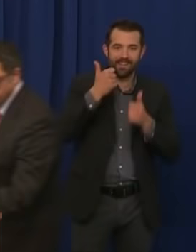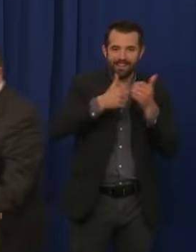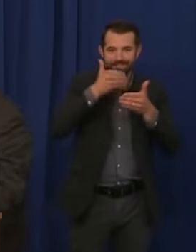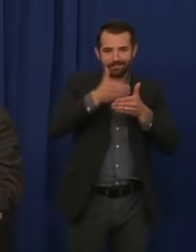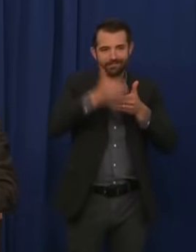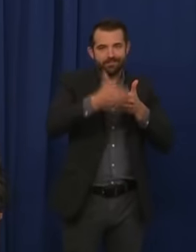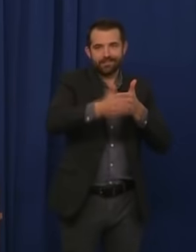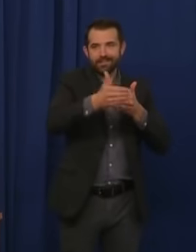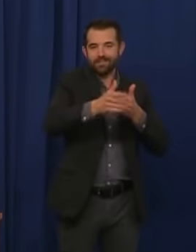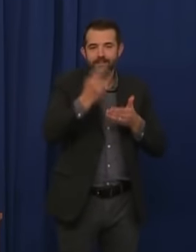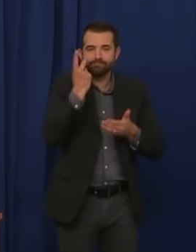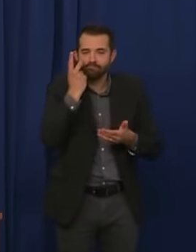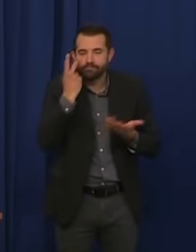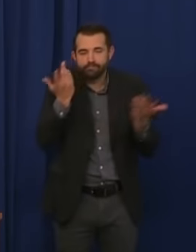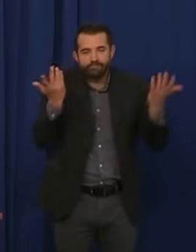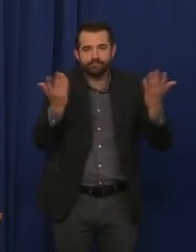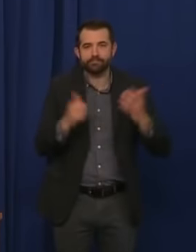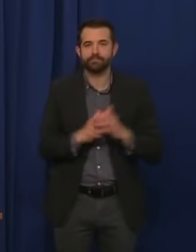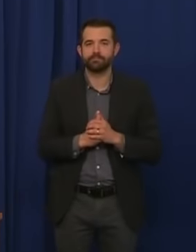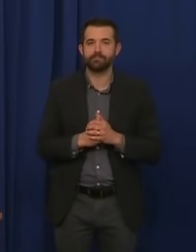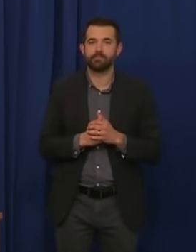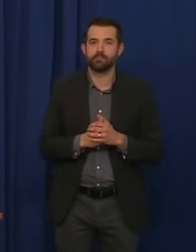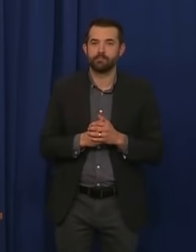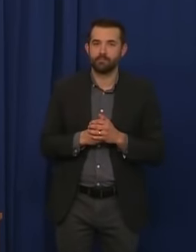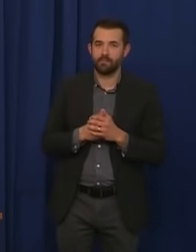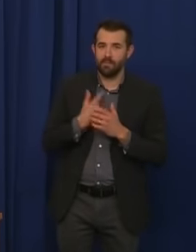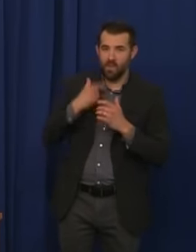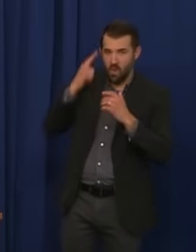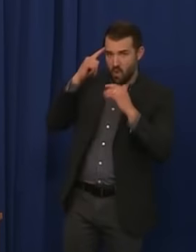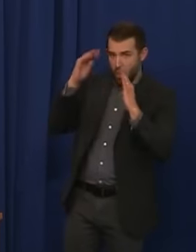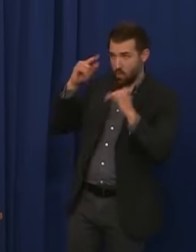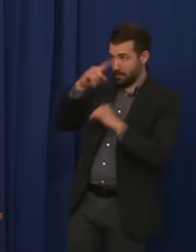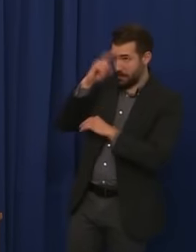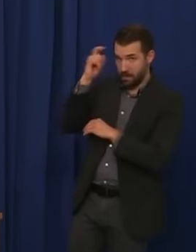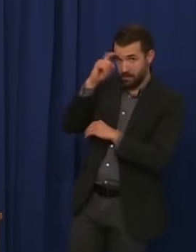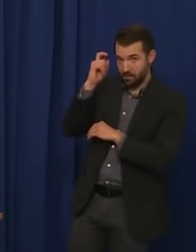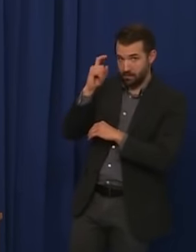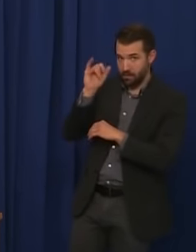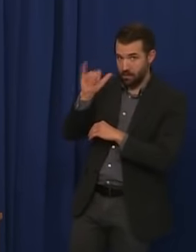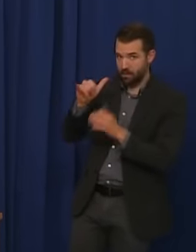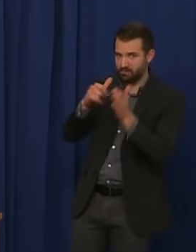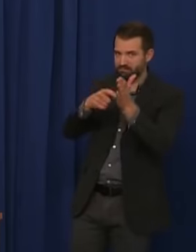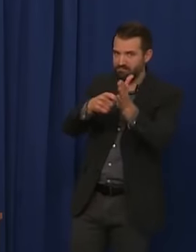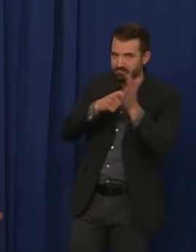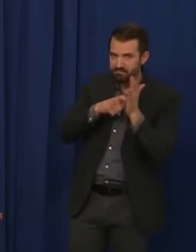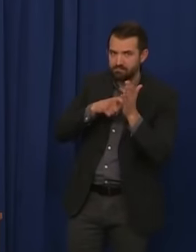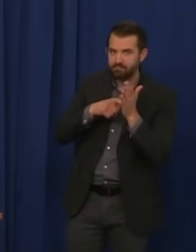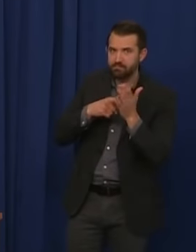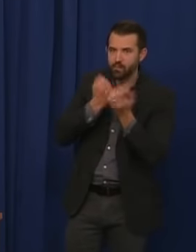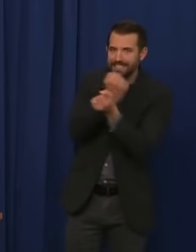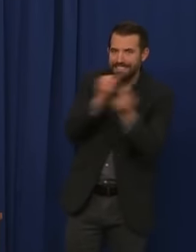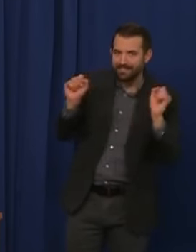Thanks, Phil. We'll turn next to... But you'd like to save the summer, of course. That's crucial to our state's economy. Save the summer?